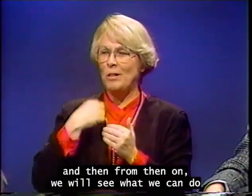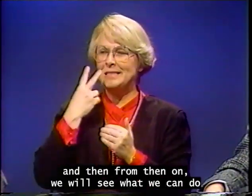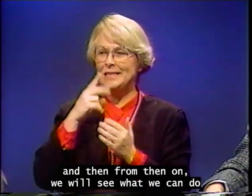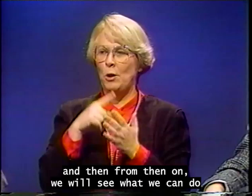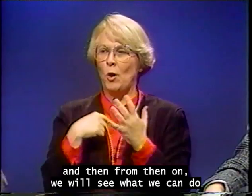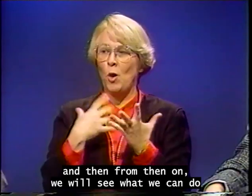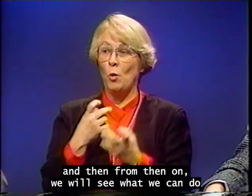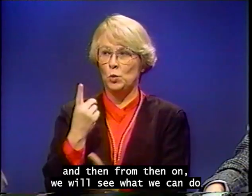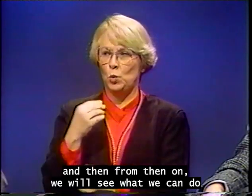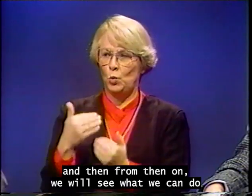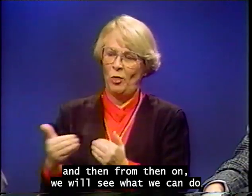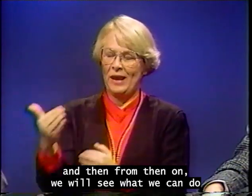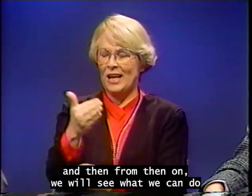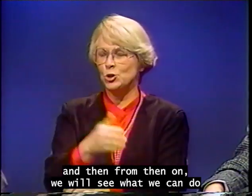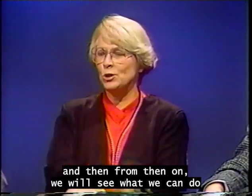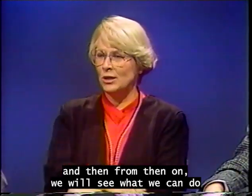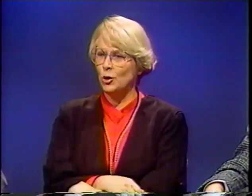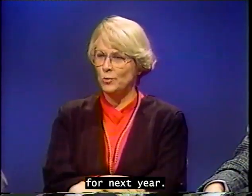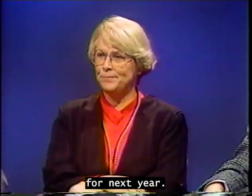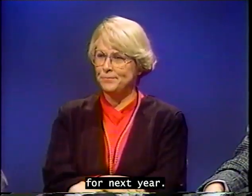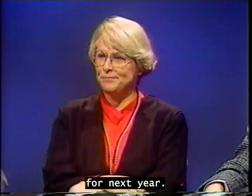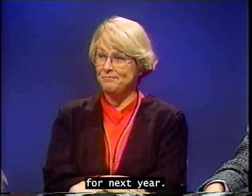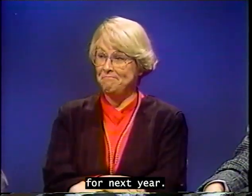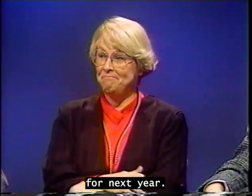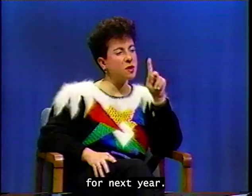on, we will see what we can do for next year.